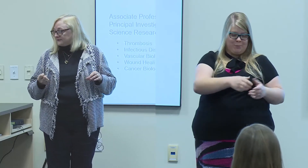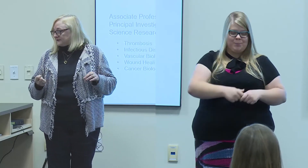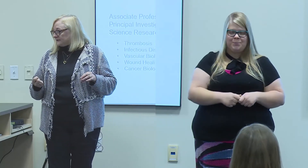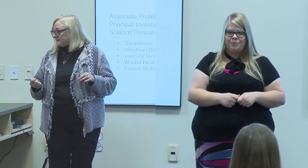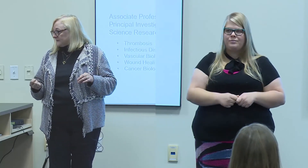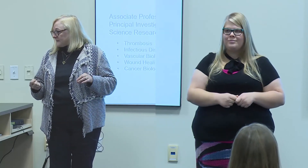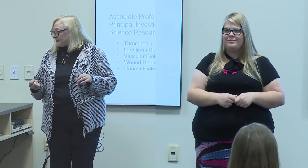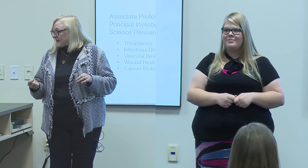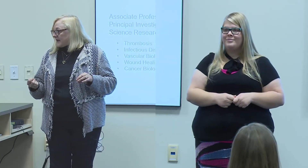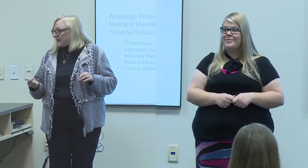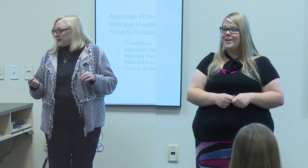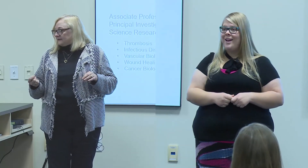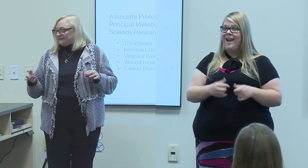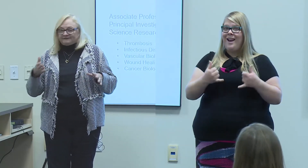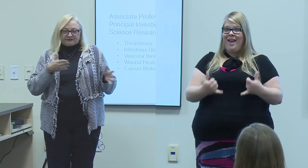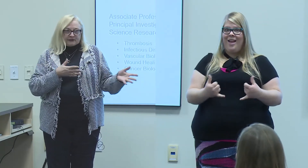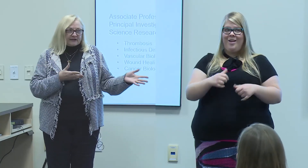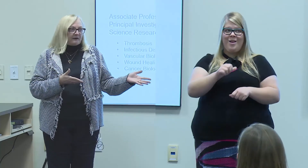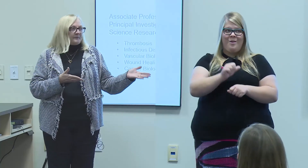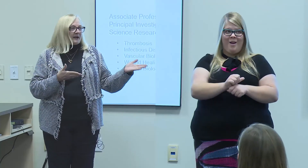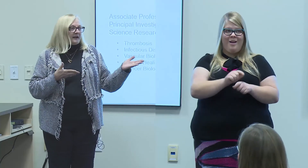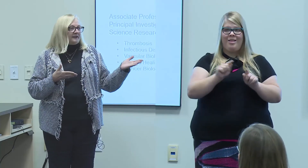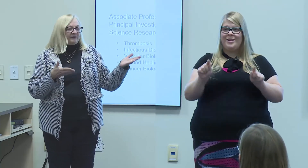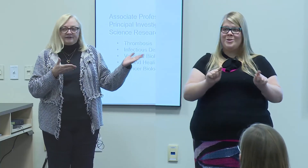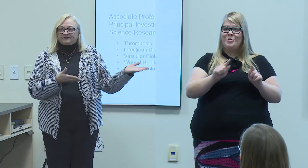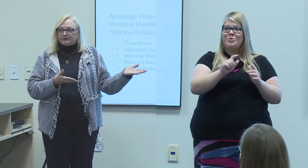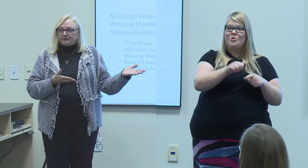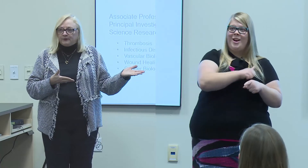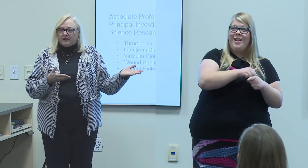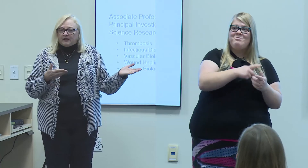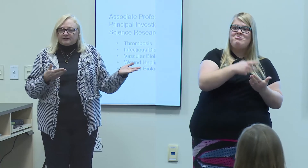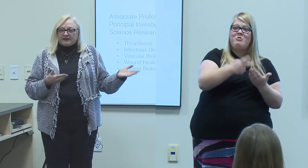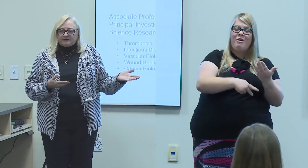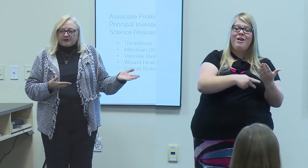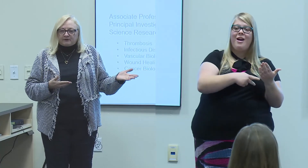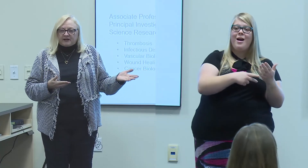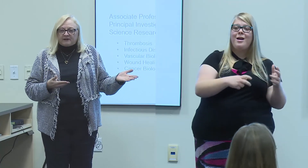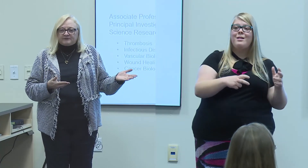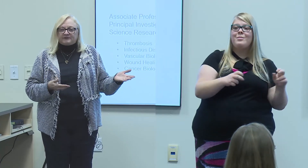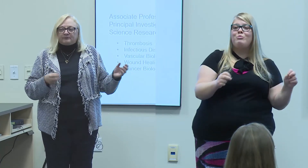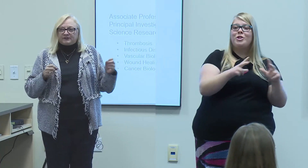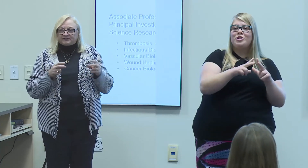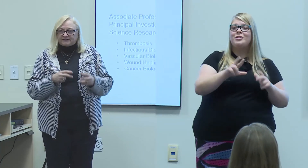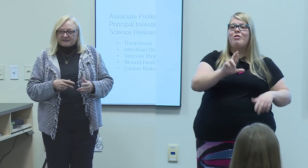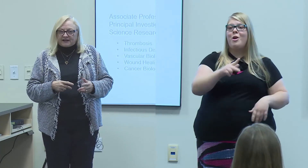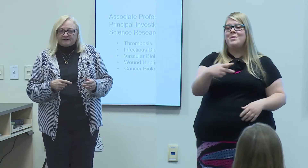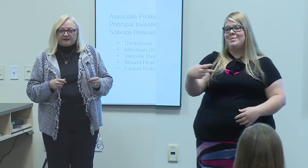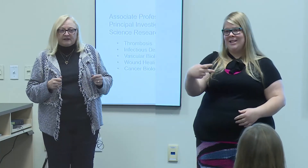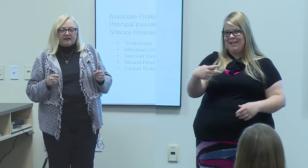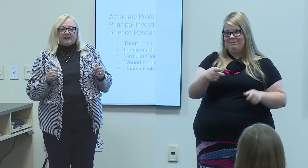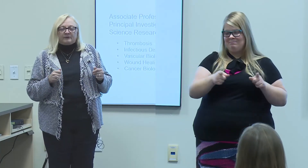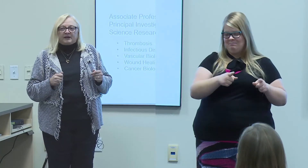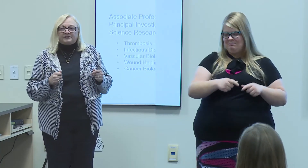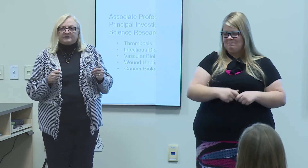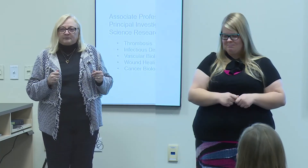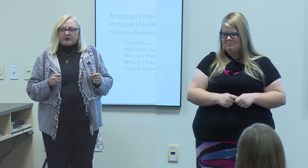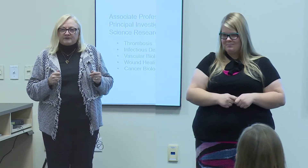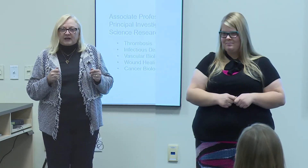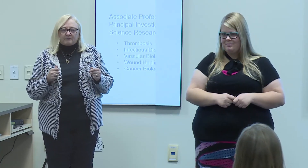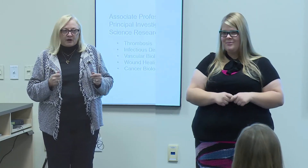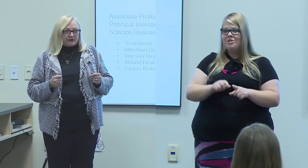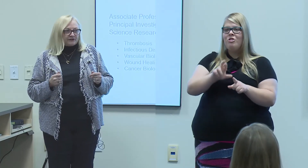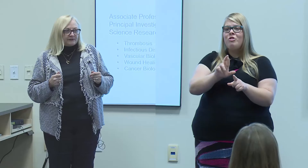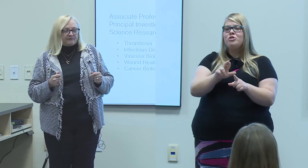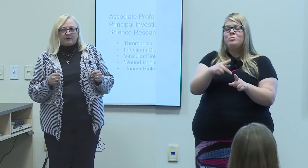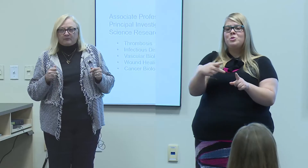of Rochester. And you know, now I'm on these two training programs, the Bridges to the Doctorate and the Rochester